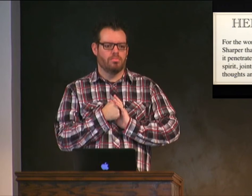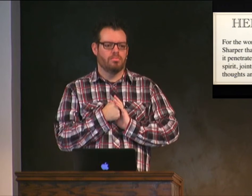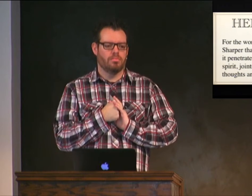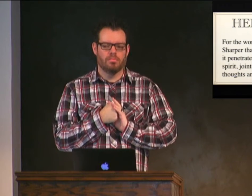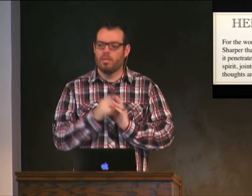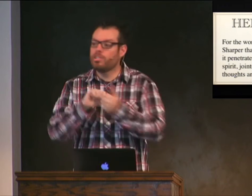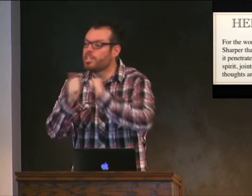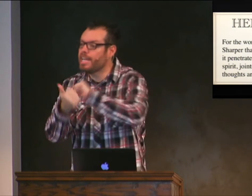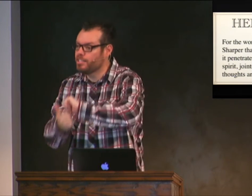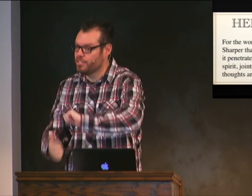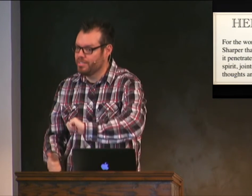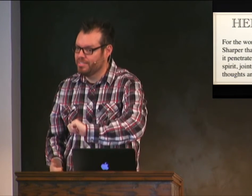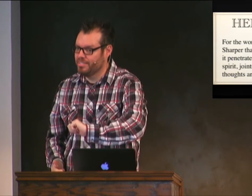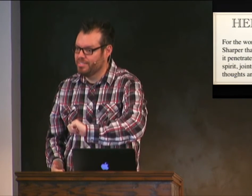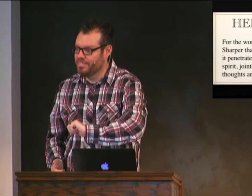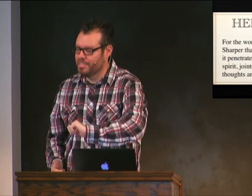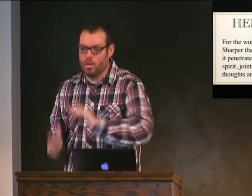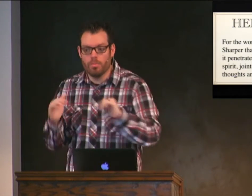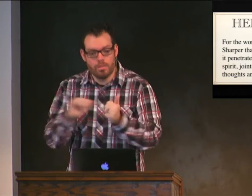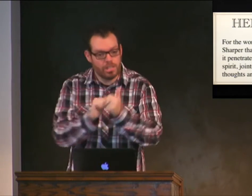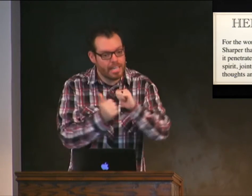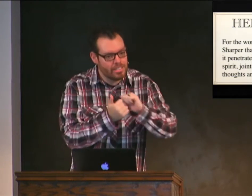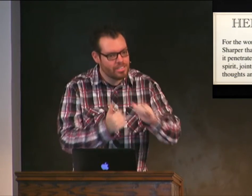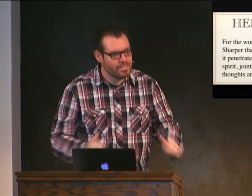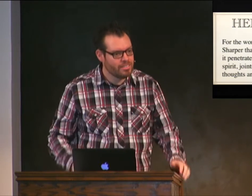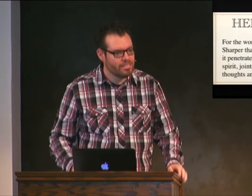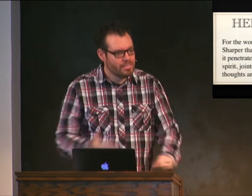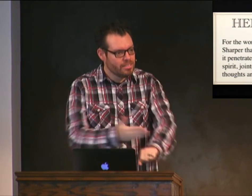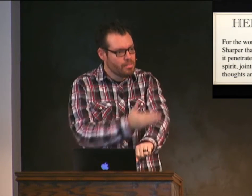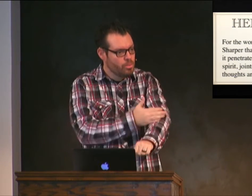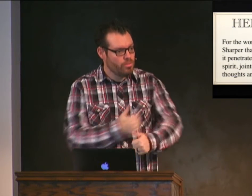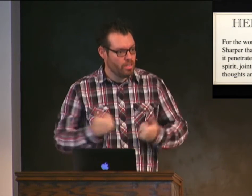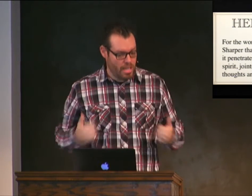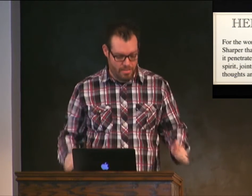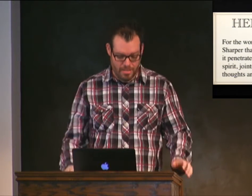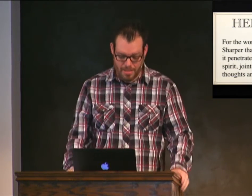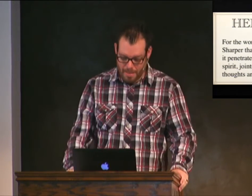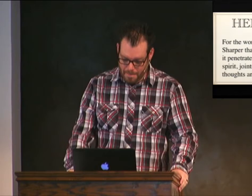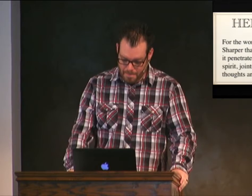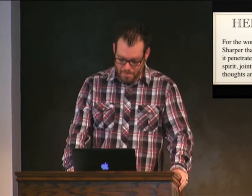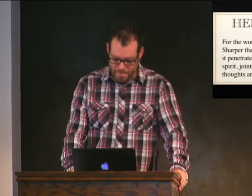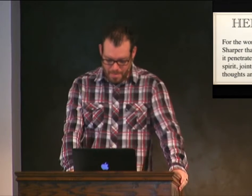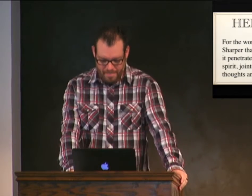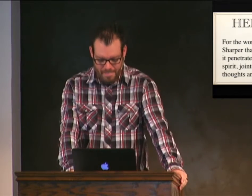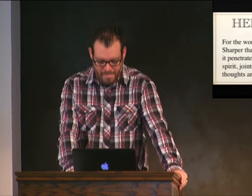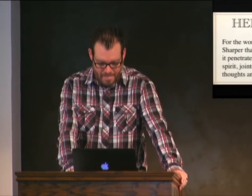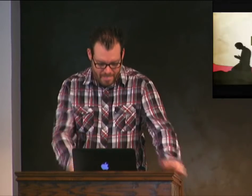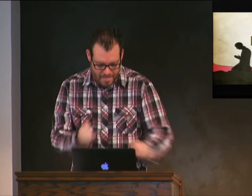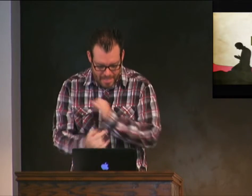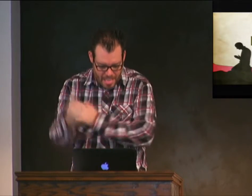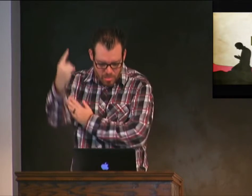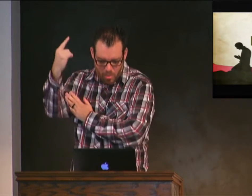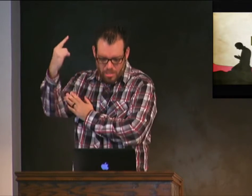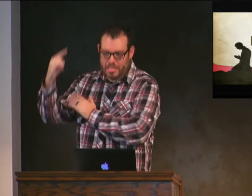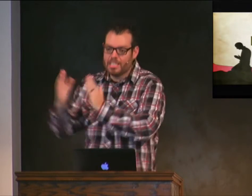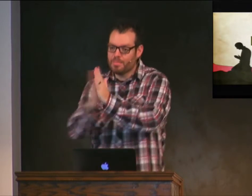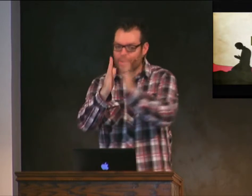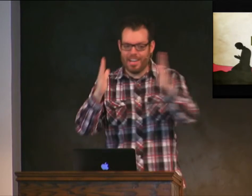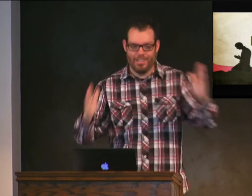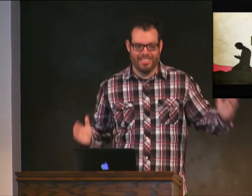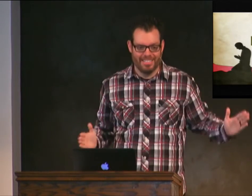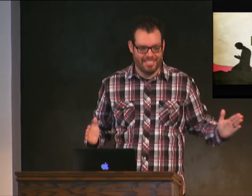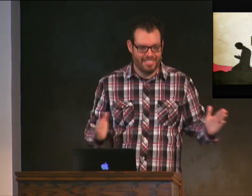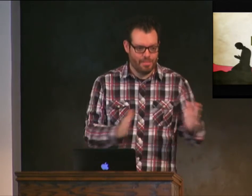Boom. And we change. I hope you change. Improve your lives. The last one